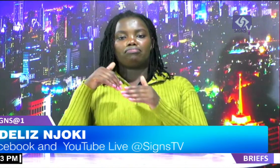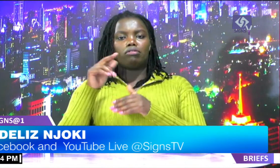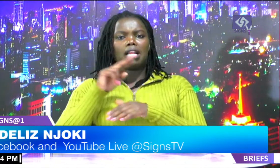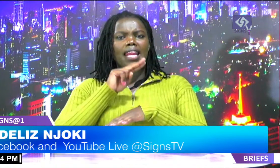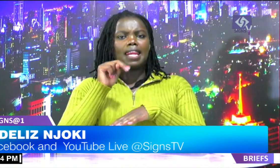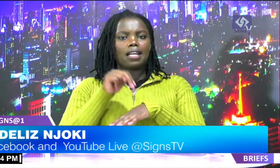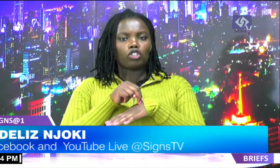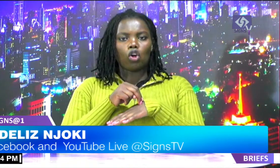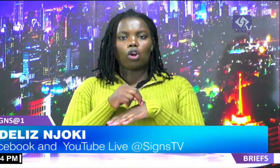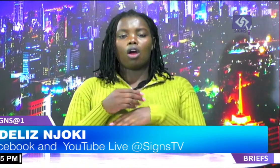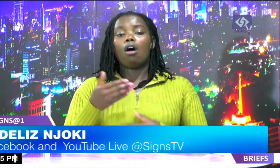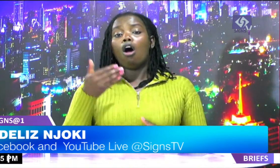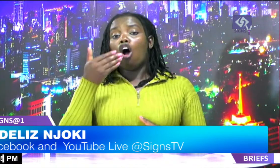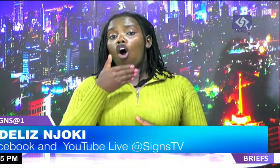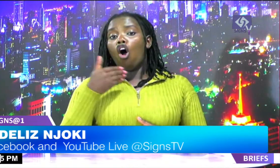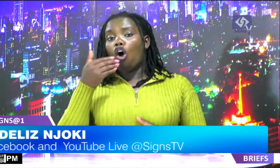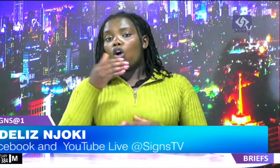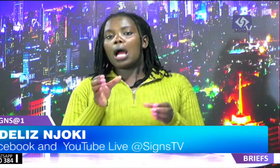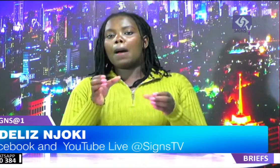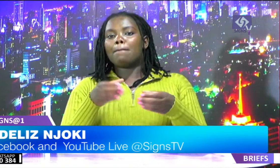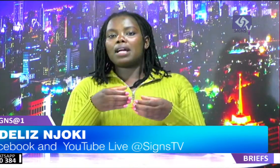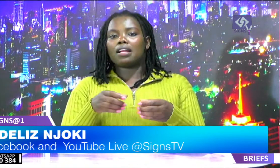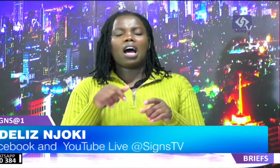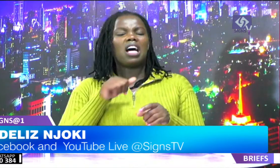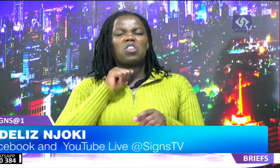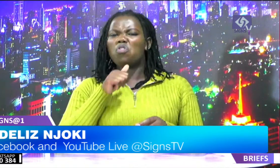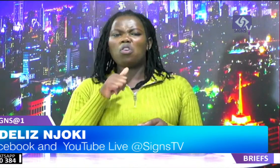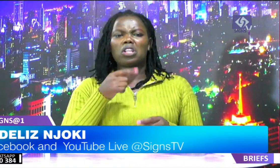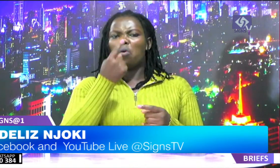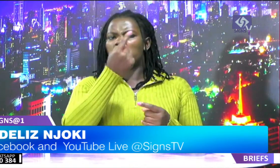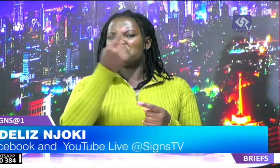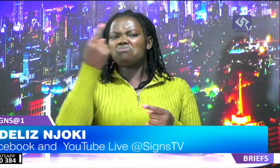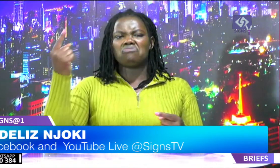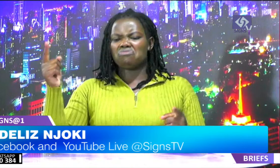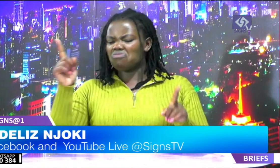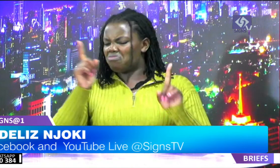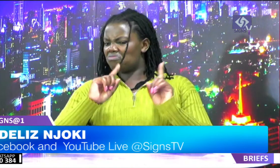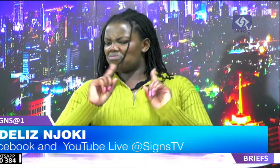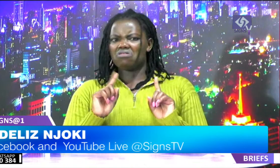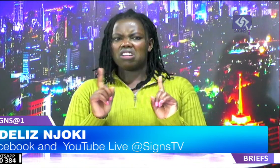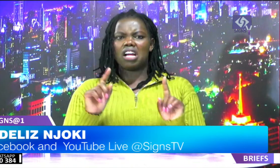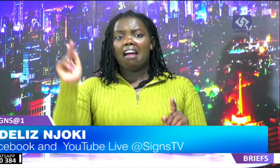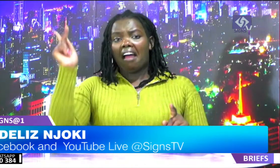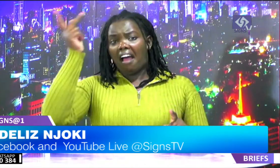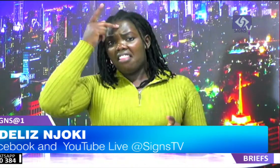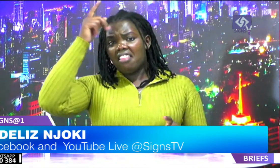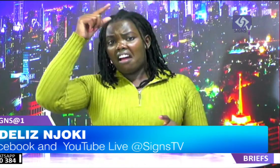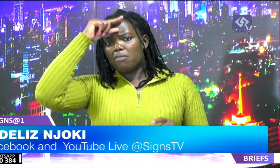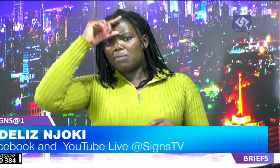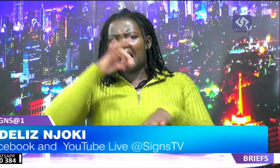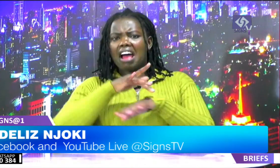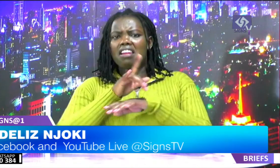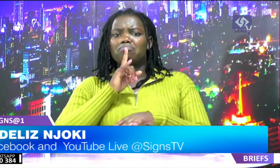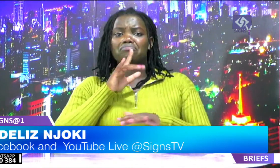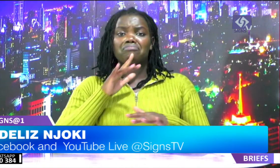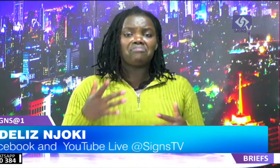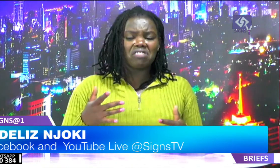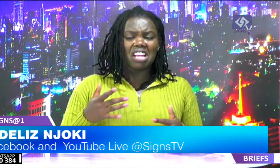were representatives of Gulf nations' oil companies and not agents of Kenya government,